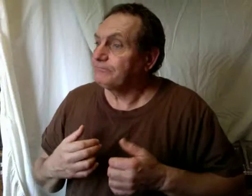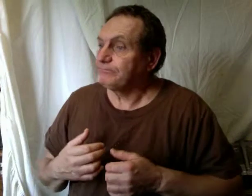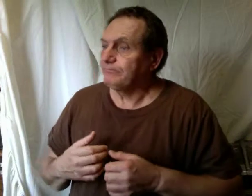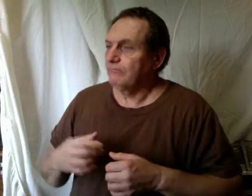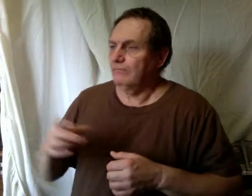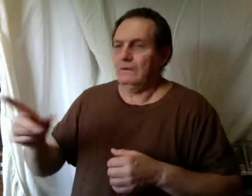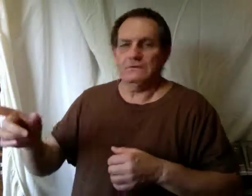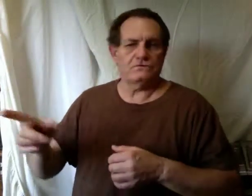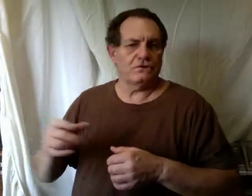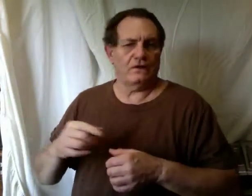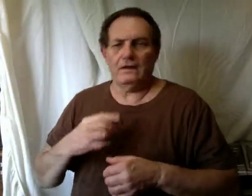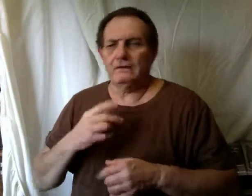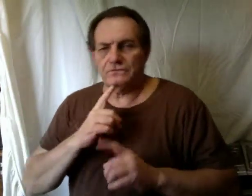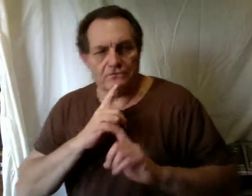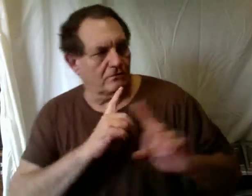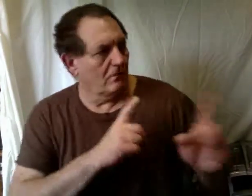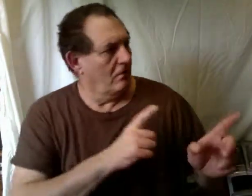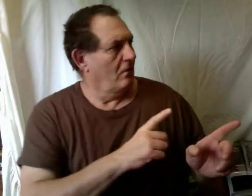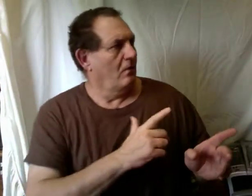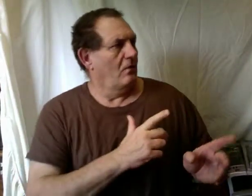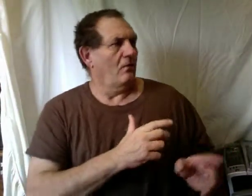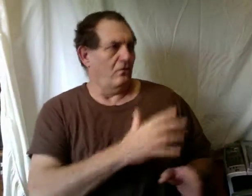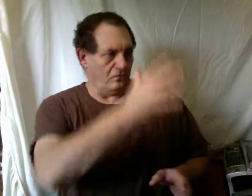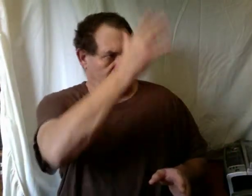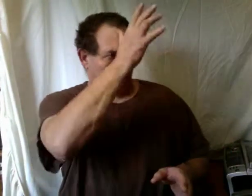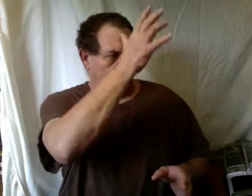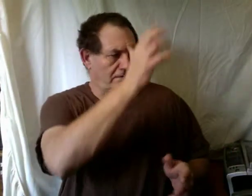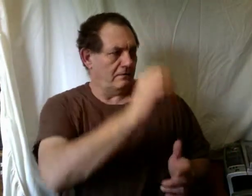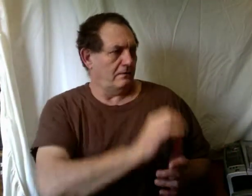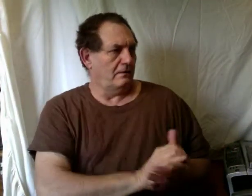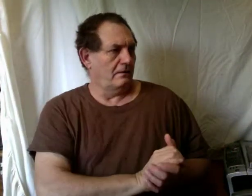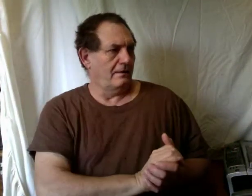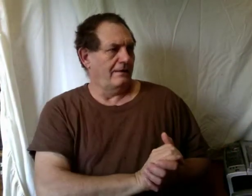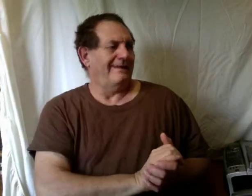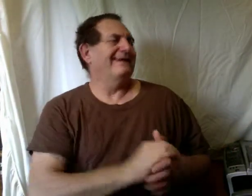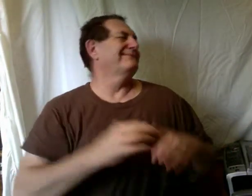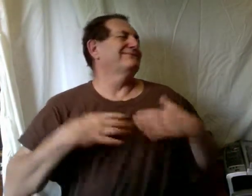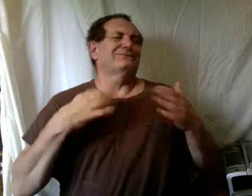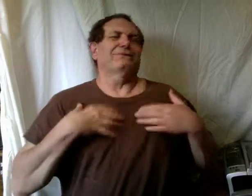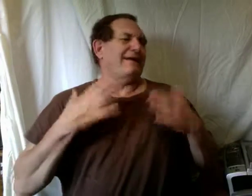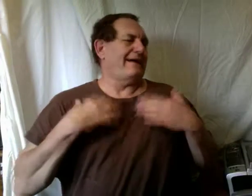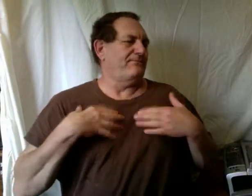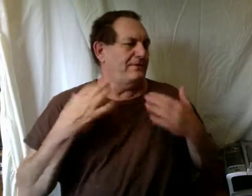She answered, oh daddy, I'm so happy.